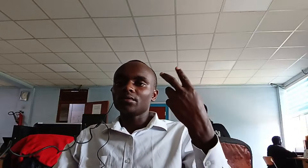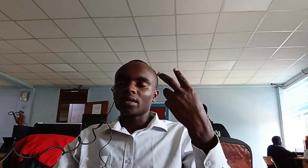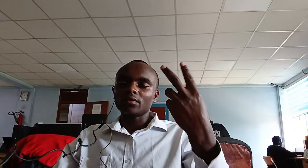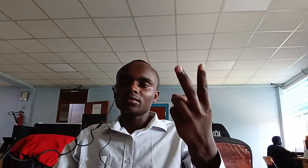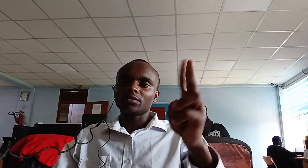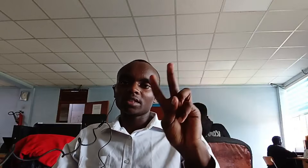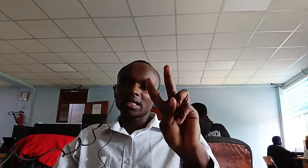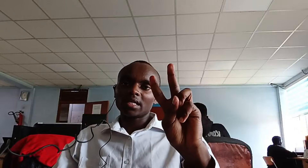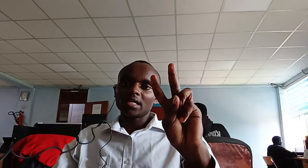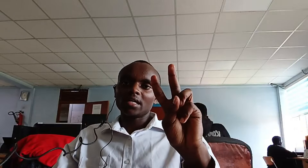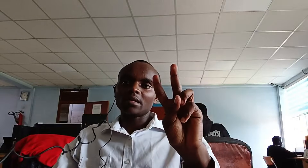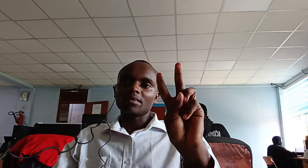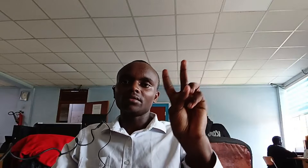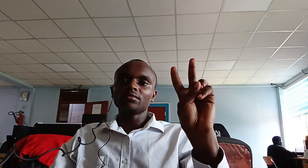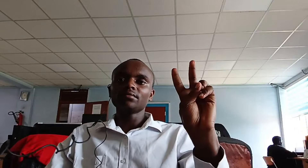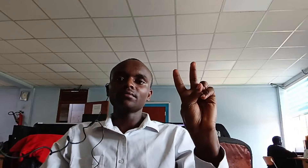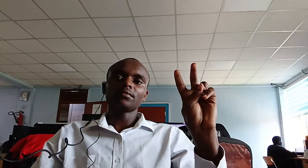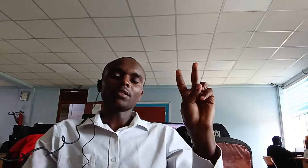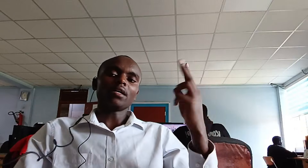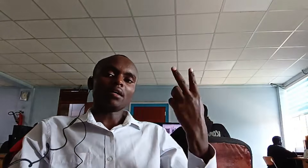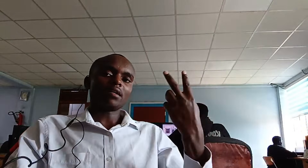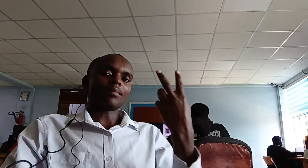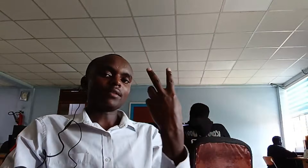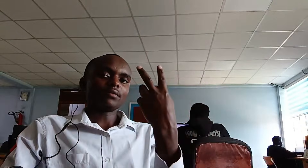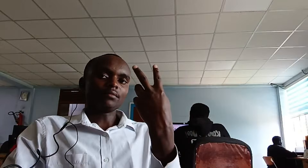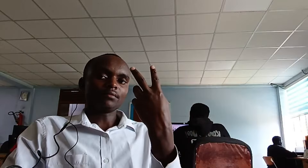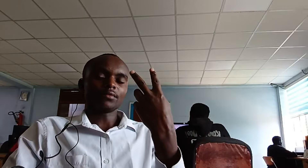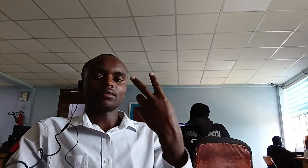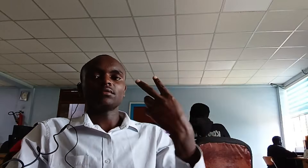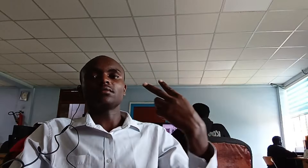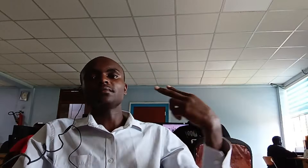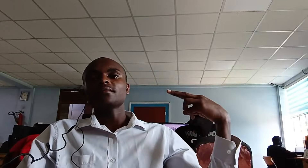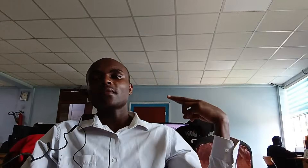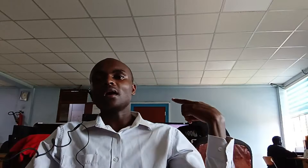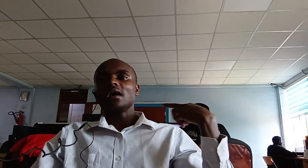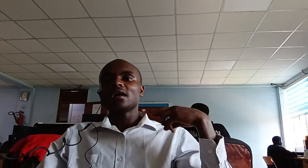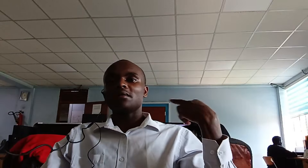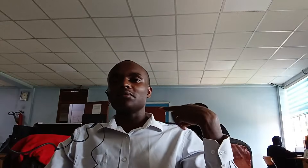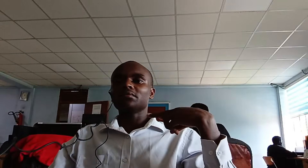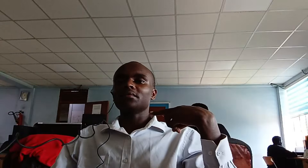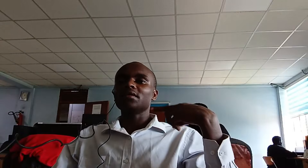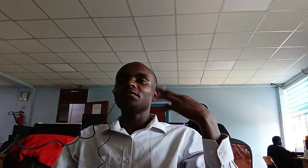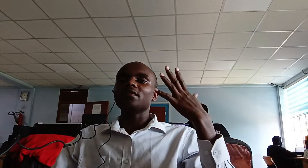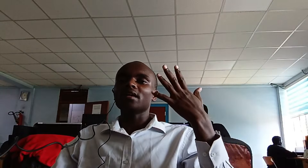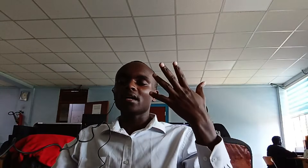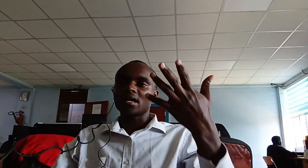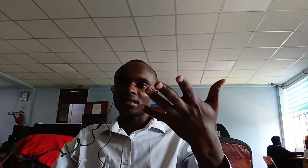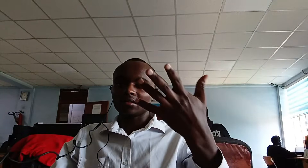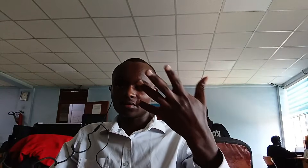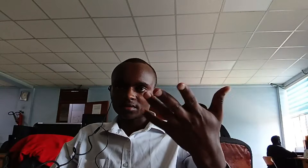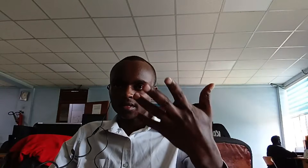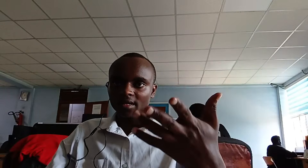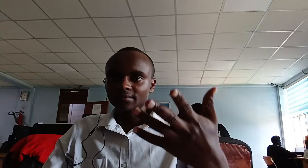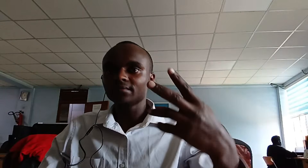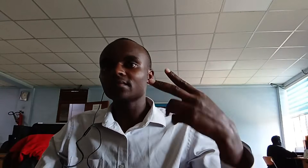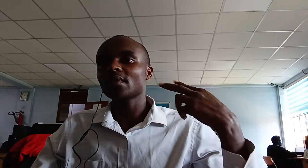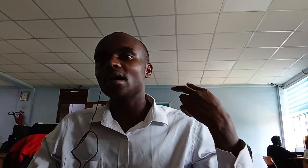are going to use number two. Number two. So couple. If they are not there,